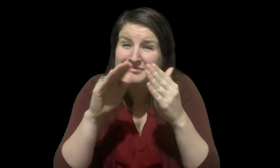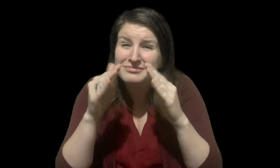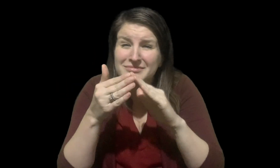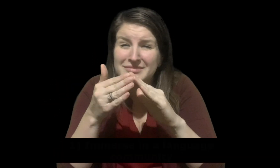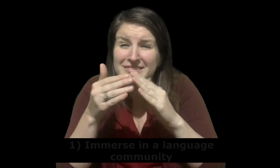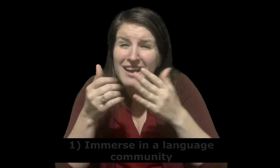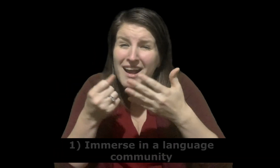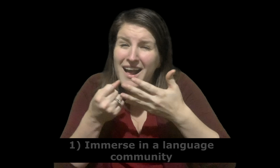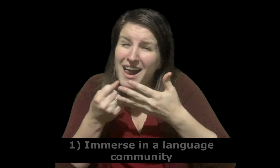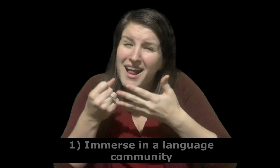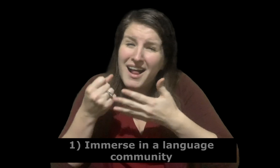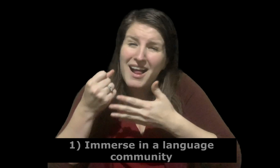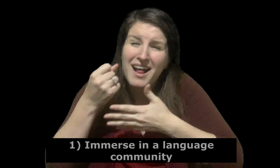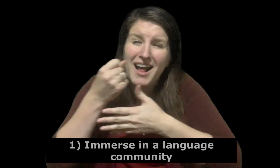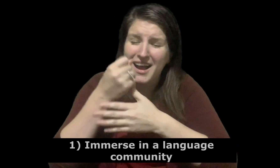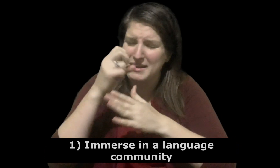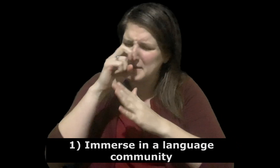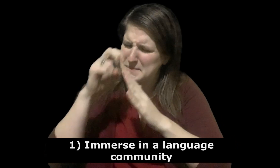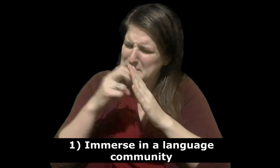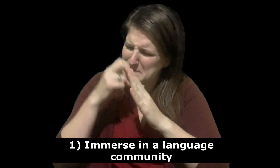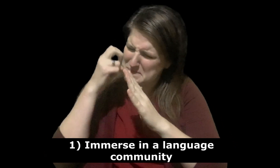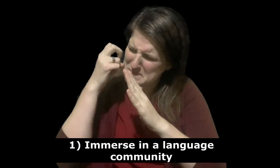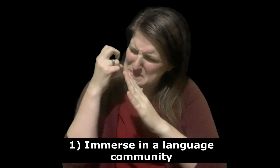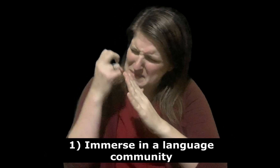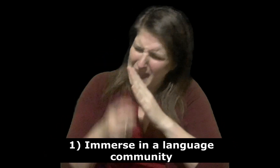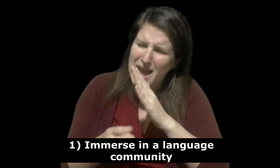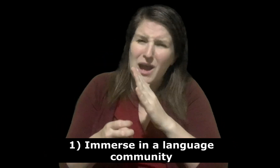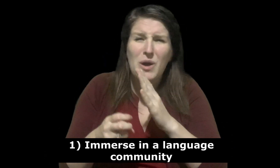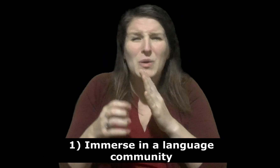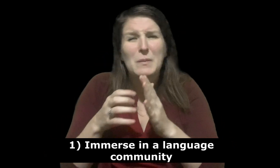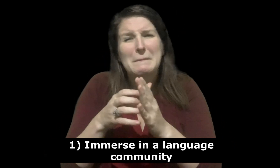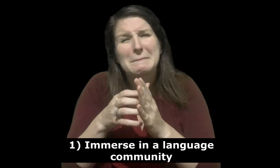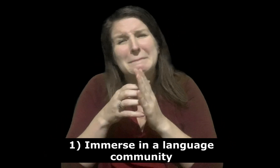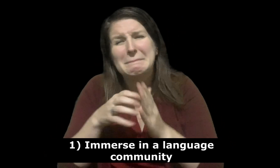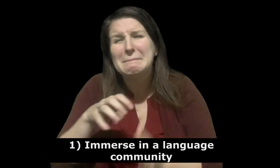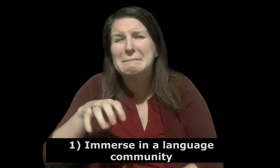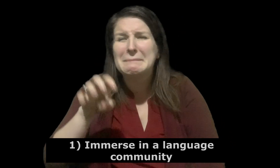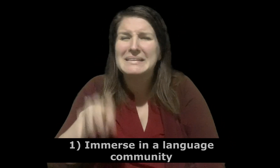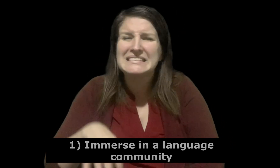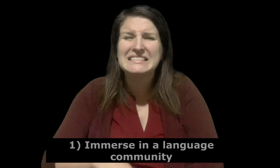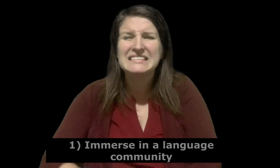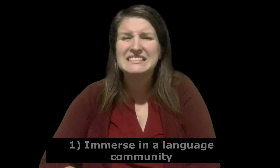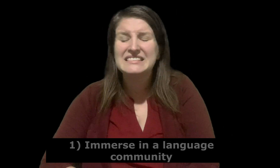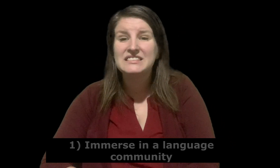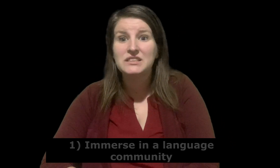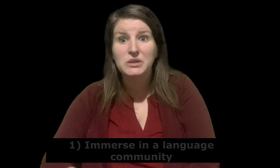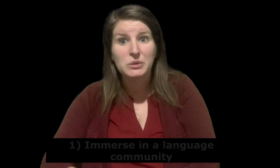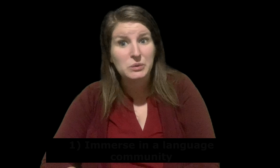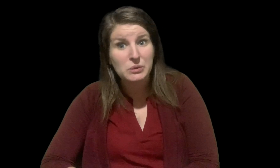I'll let you know. The first step is to immerse yourself in a language community.